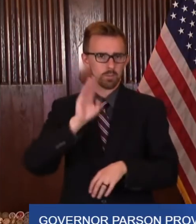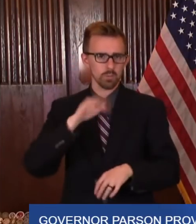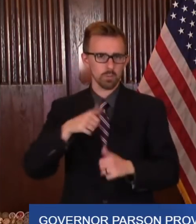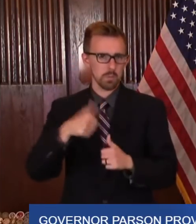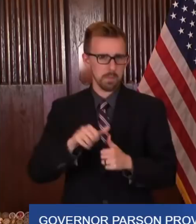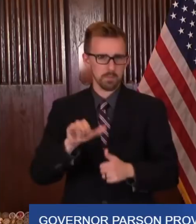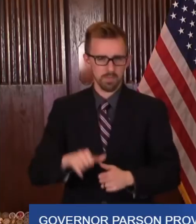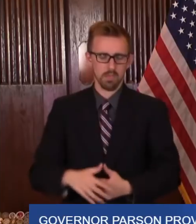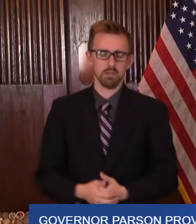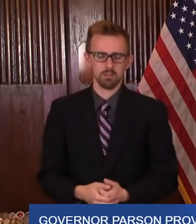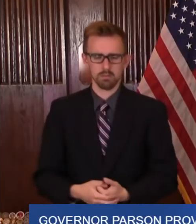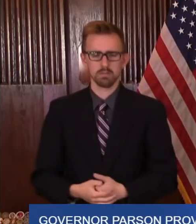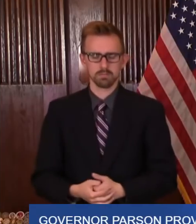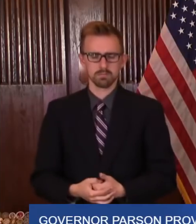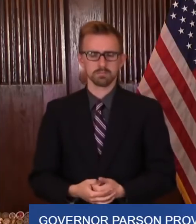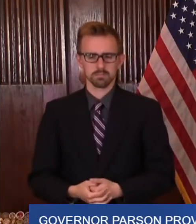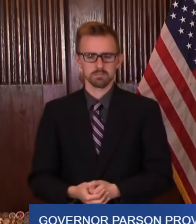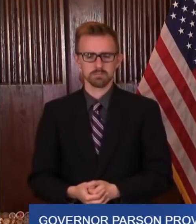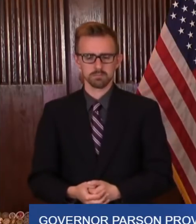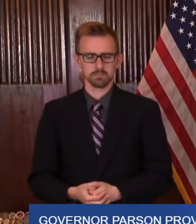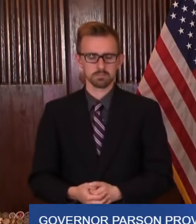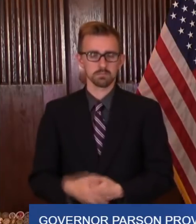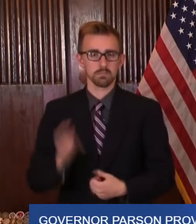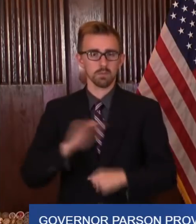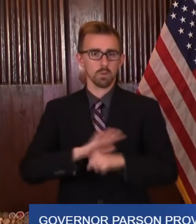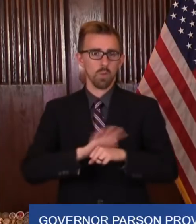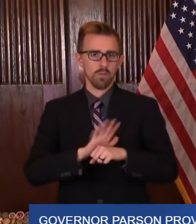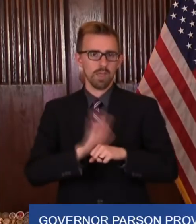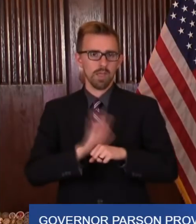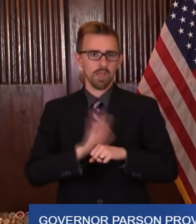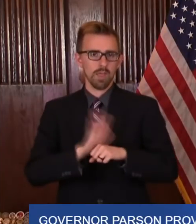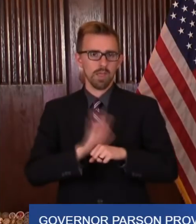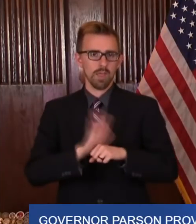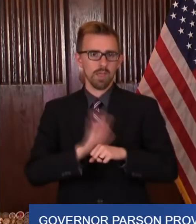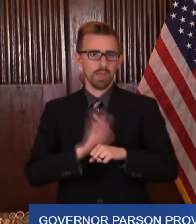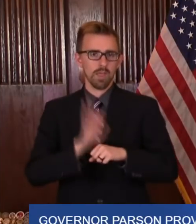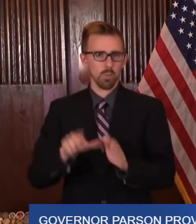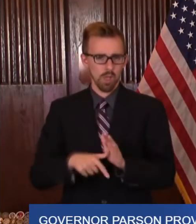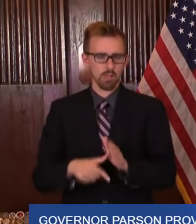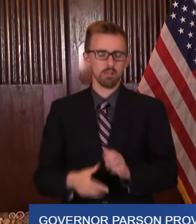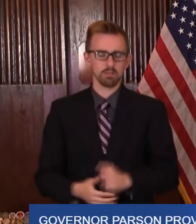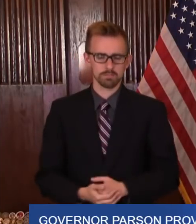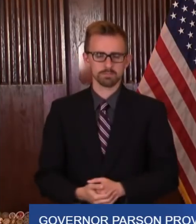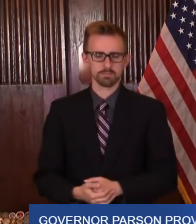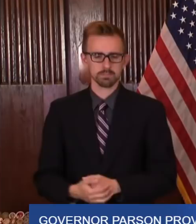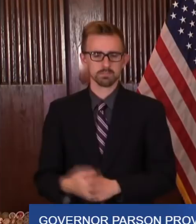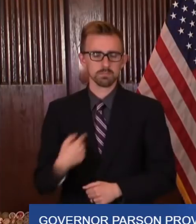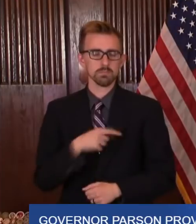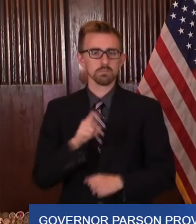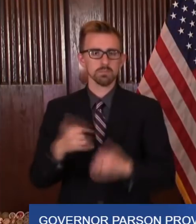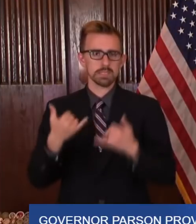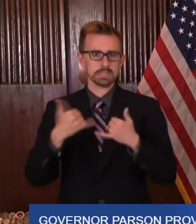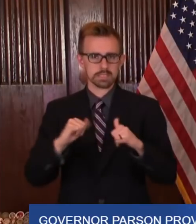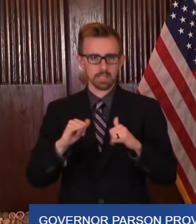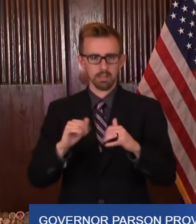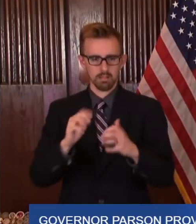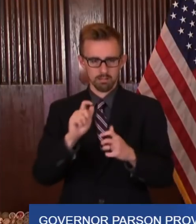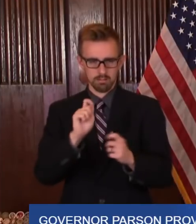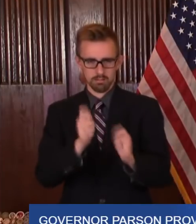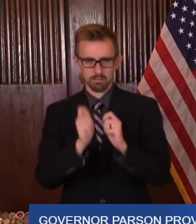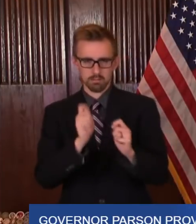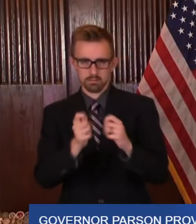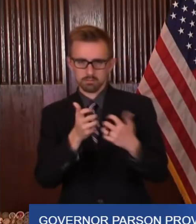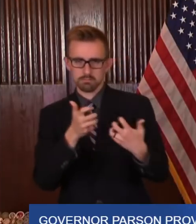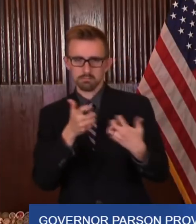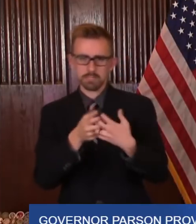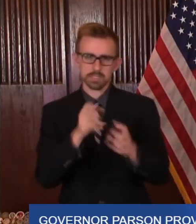that. We know that COVID-19 will be around for a while, but we must still be able to adapt and to